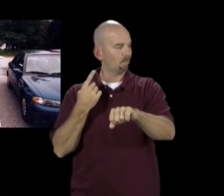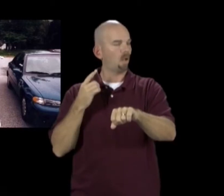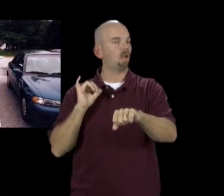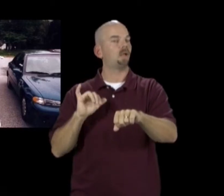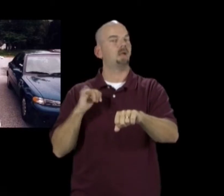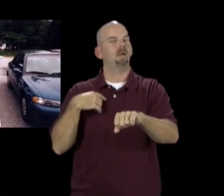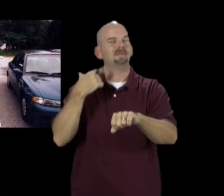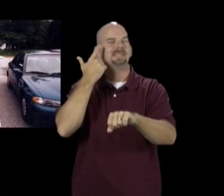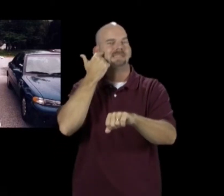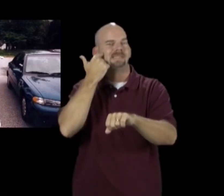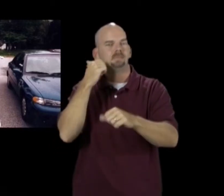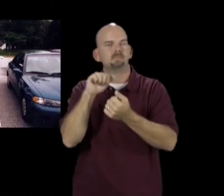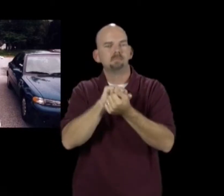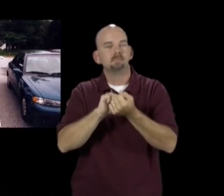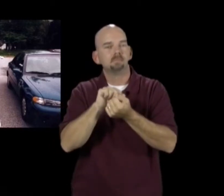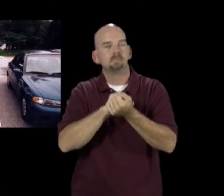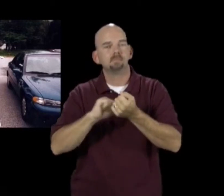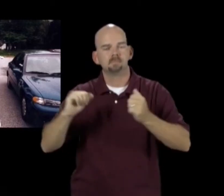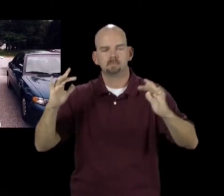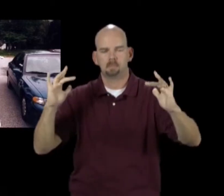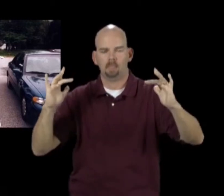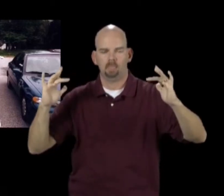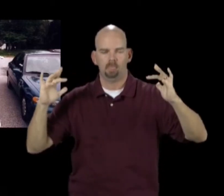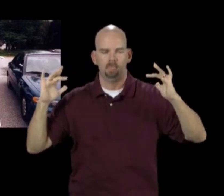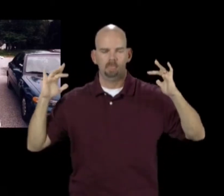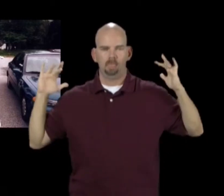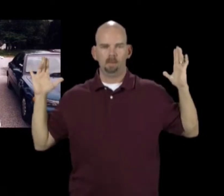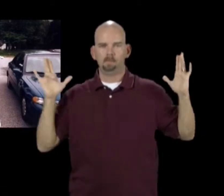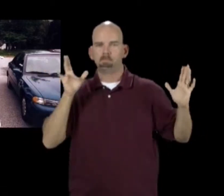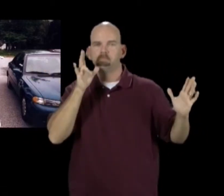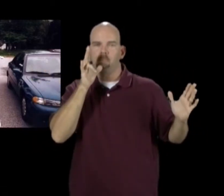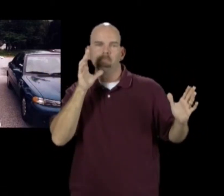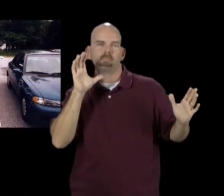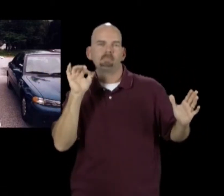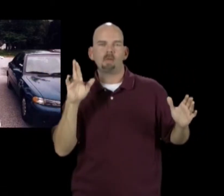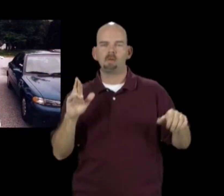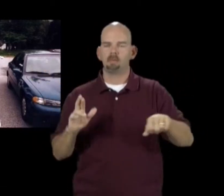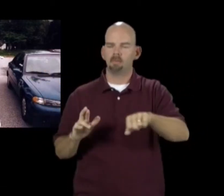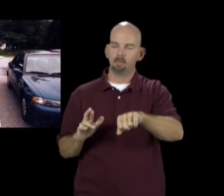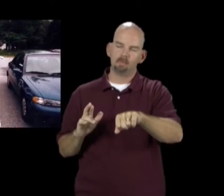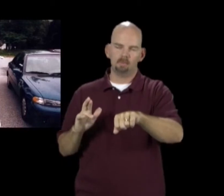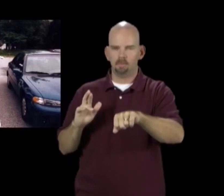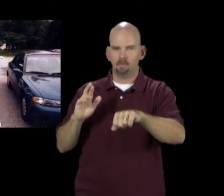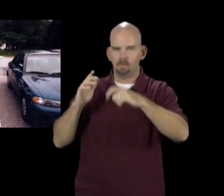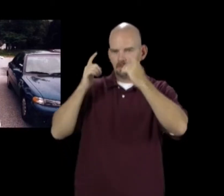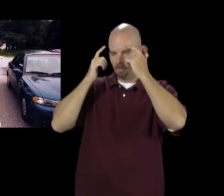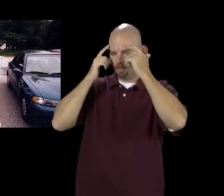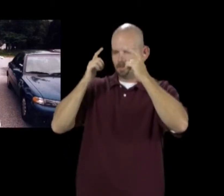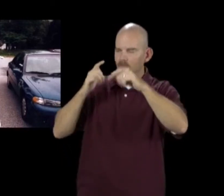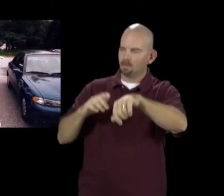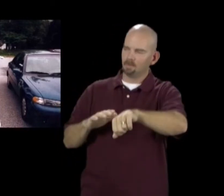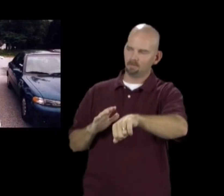I started wondering what that was about, and then it hit me. I just washed my car, and it was looking